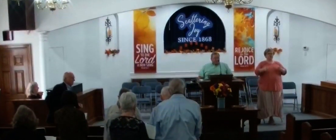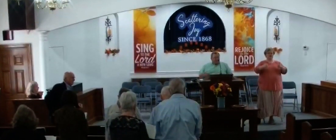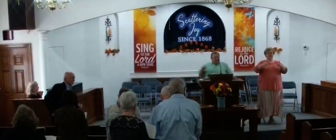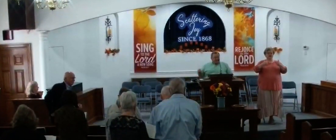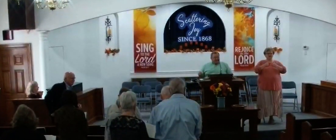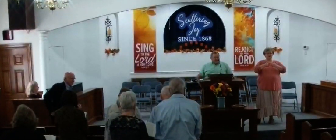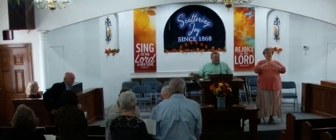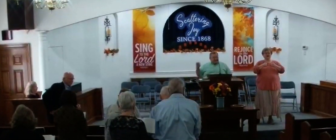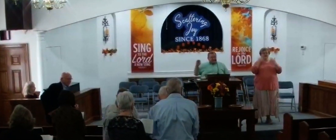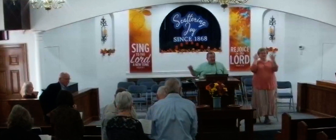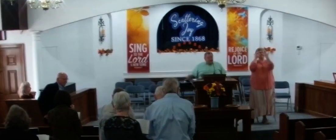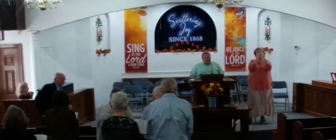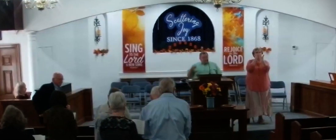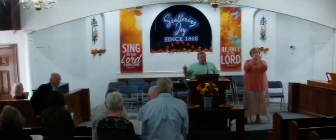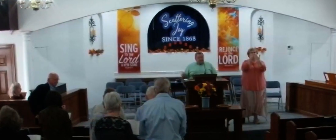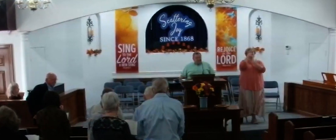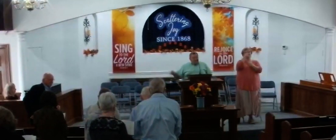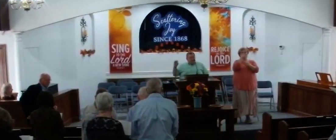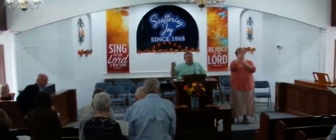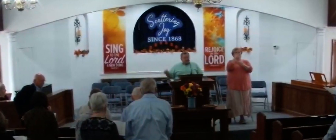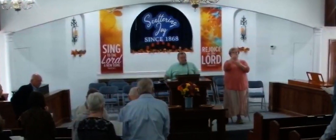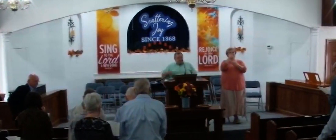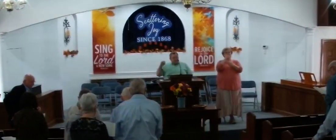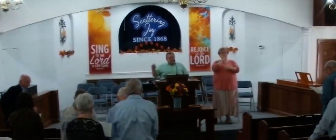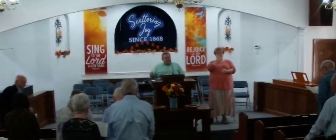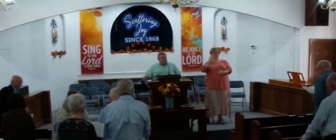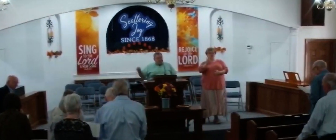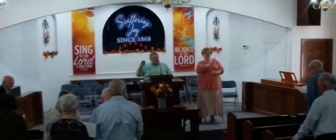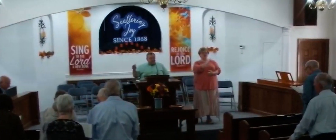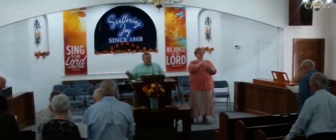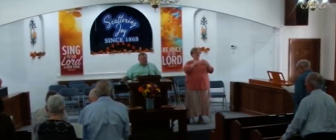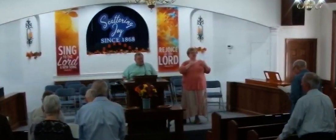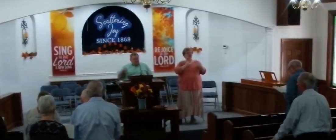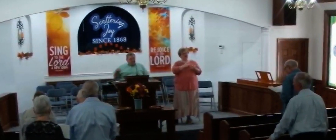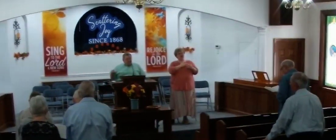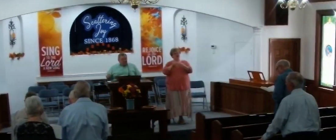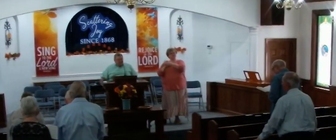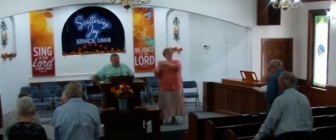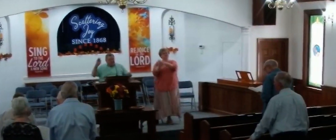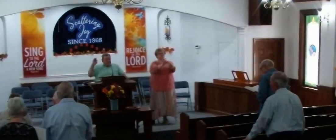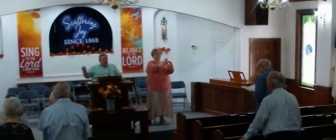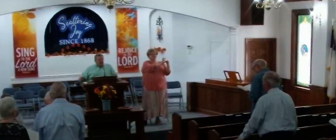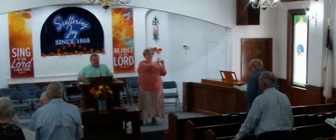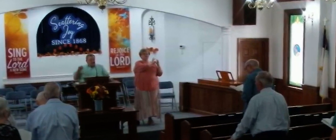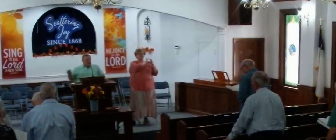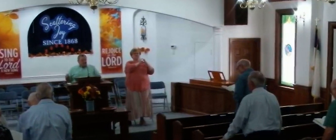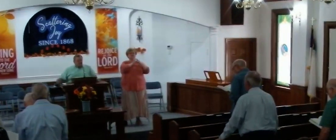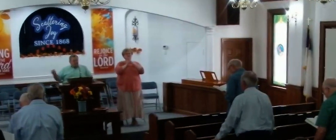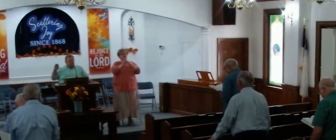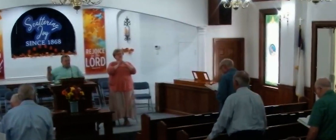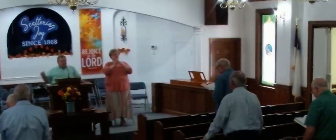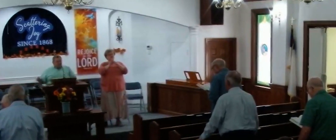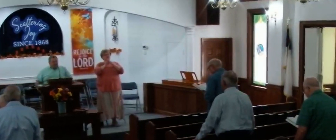more fitted. Tune your hearts with one accord. Come